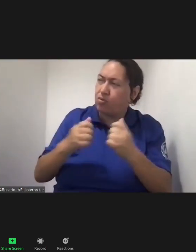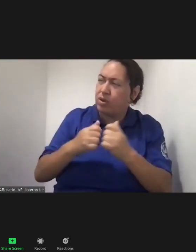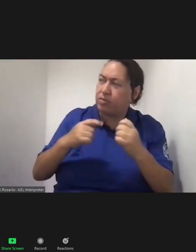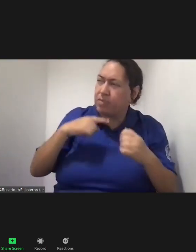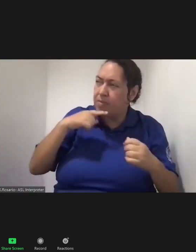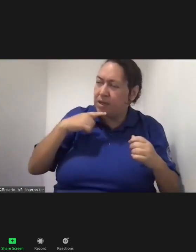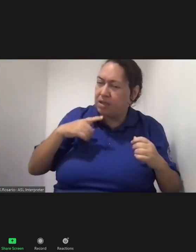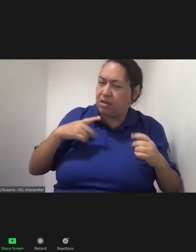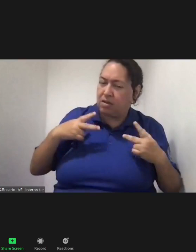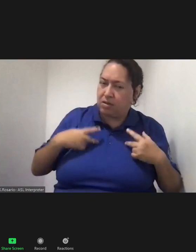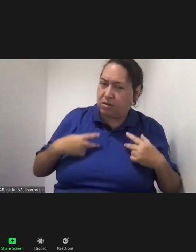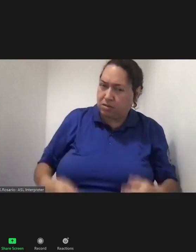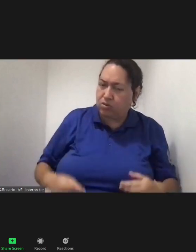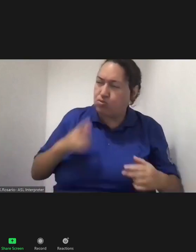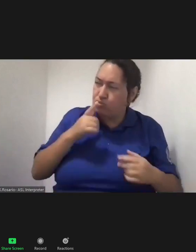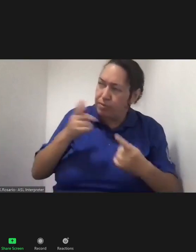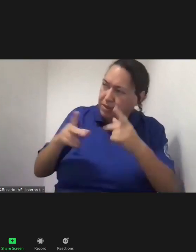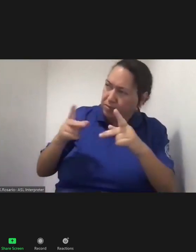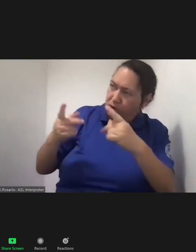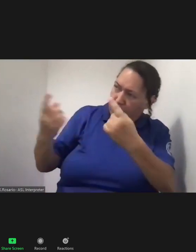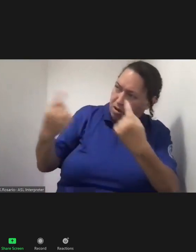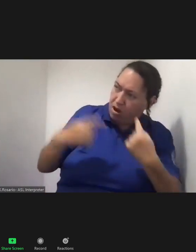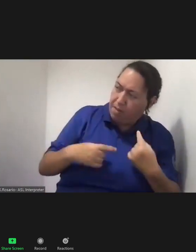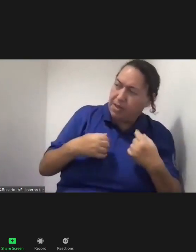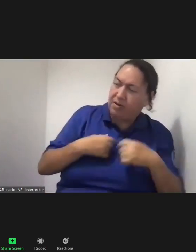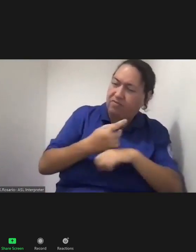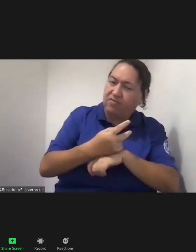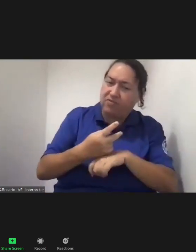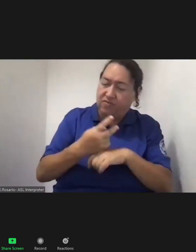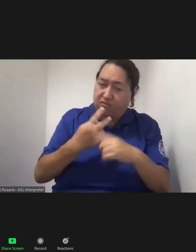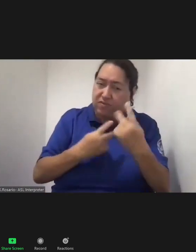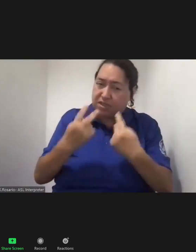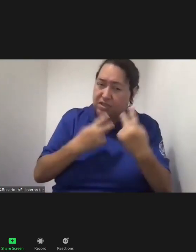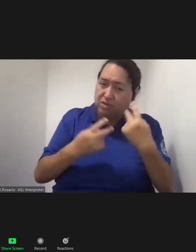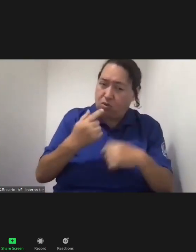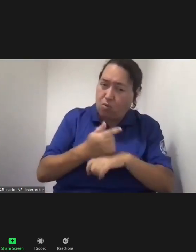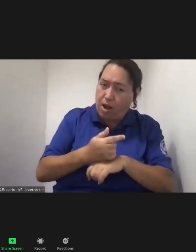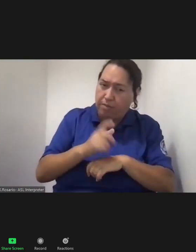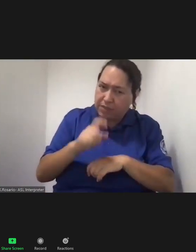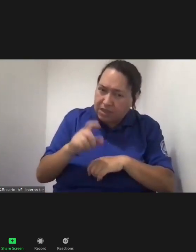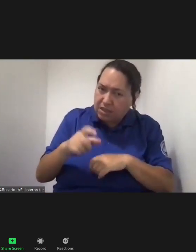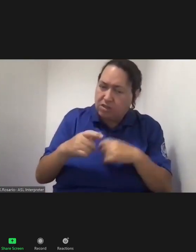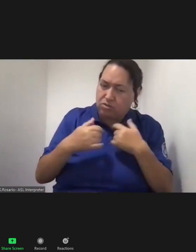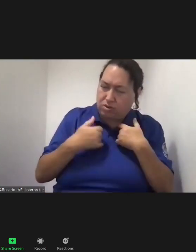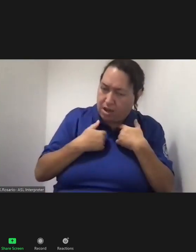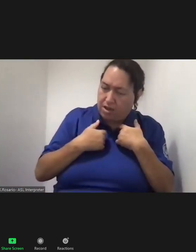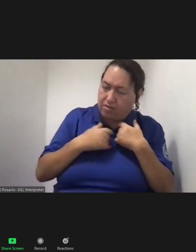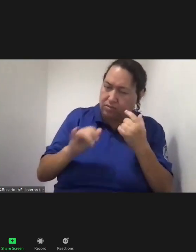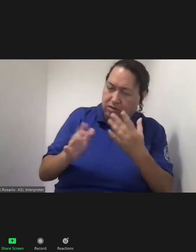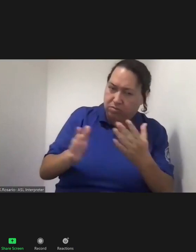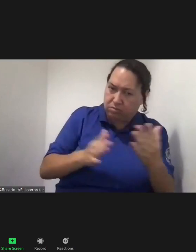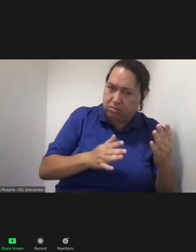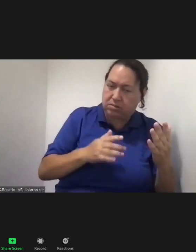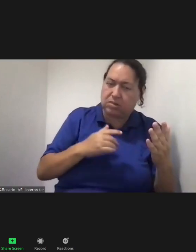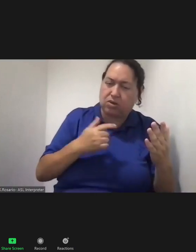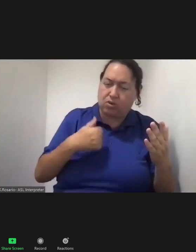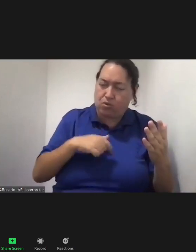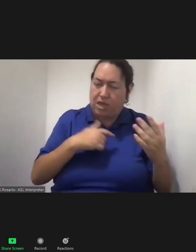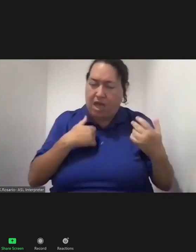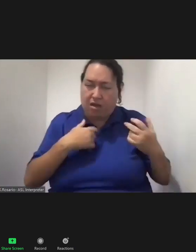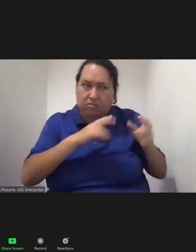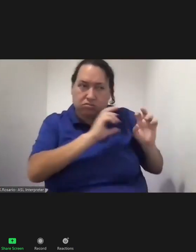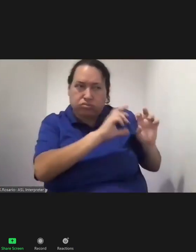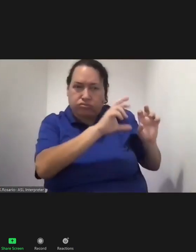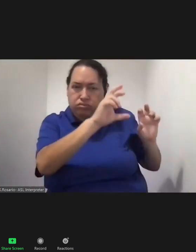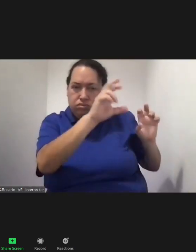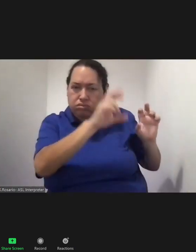do visit Guam, that we can meet that expectation and that we do in fact have that inventory. Currently we are with test